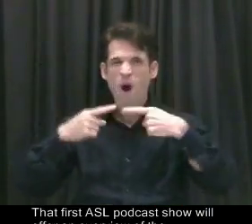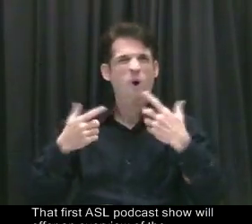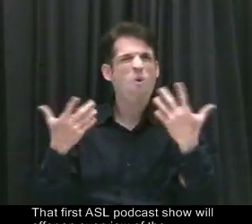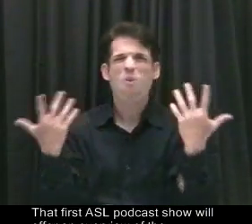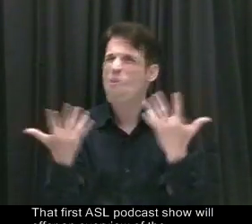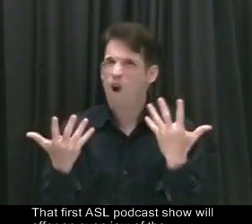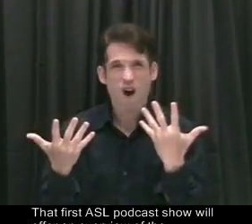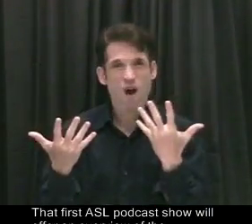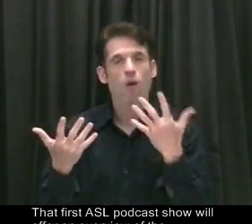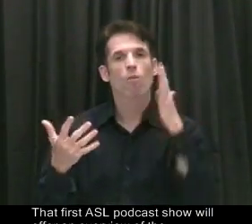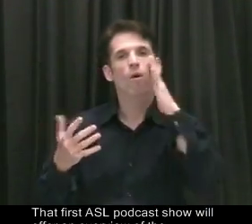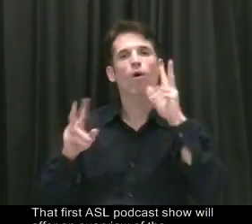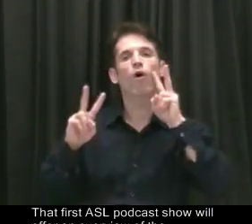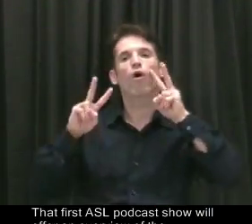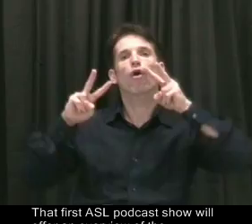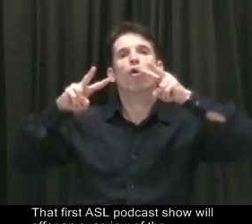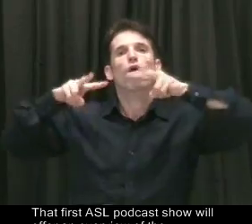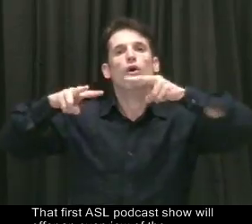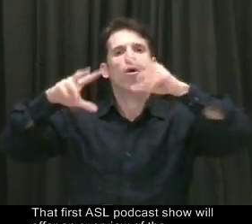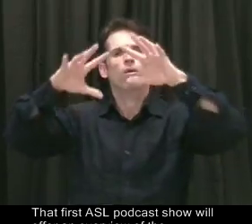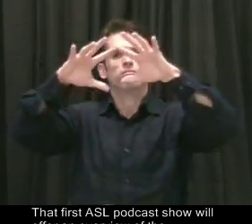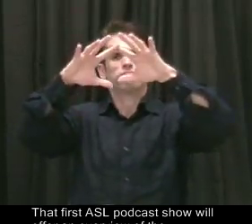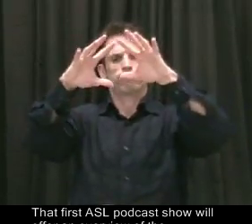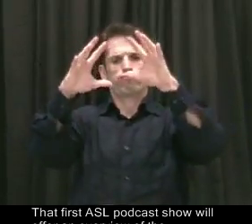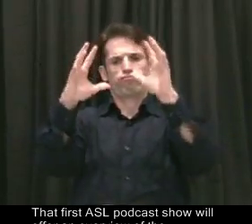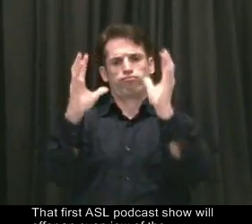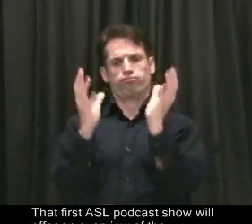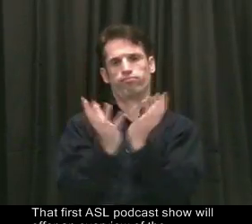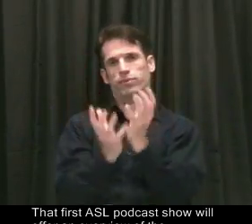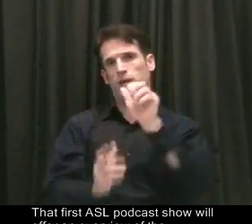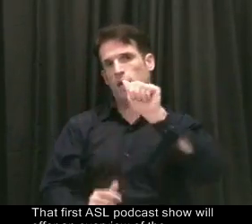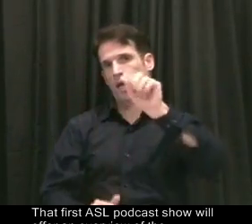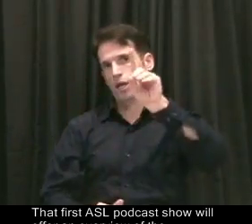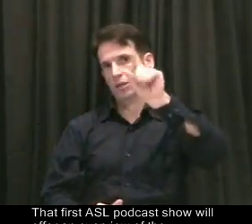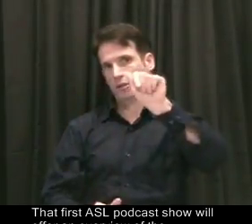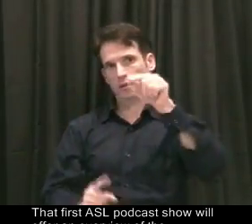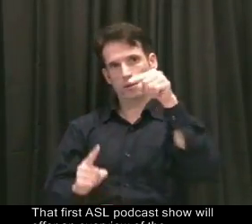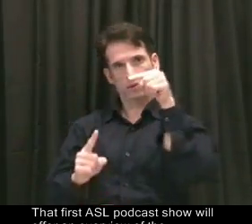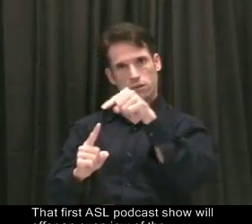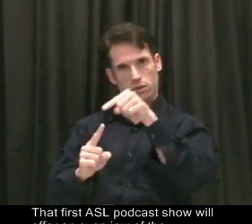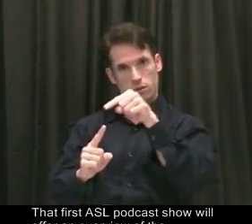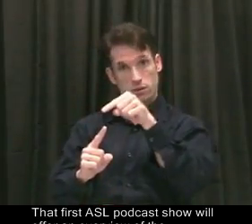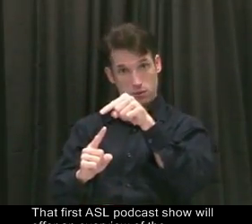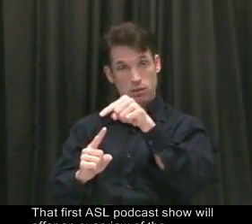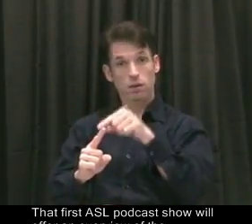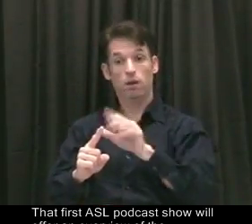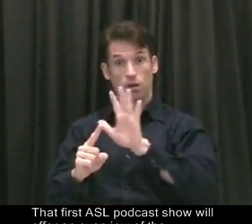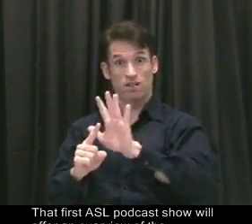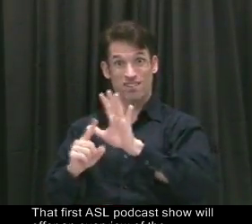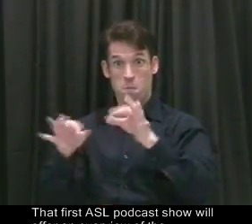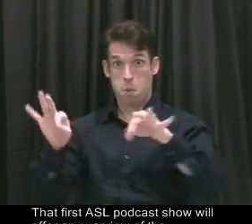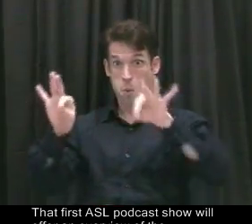That first ASL podcast show will offer an overview of the Americans with Disabilities